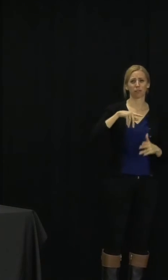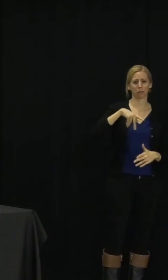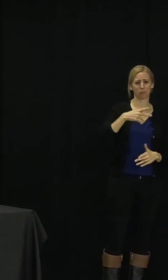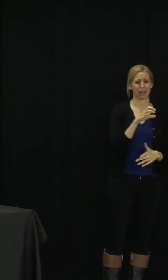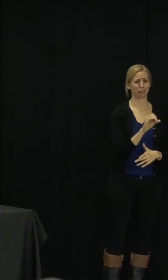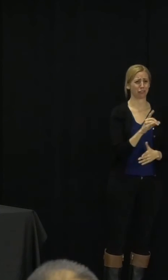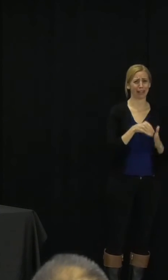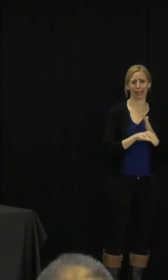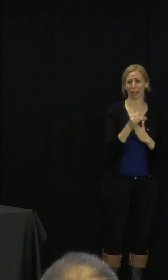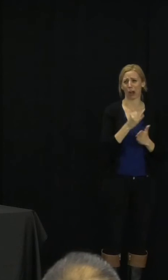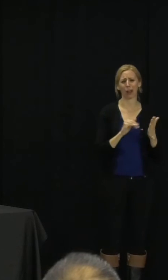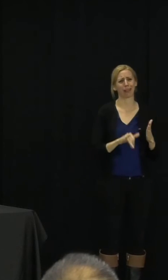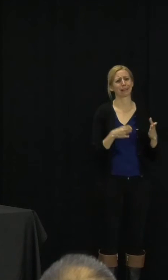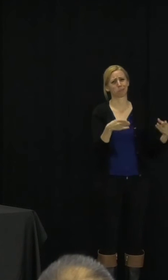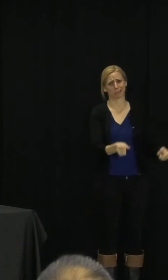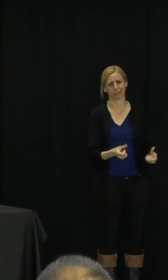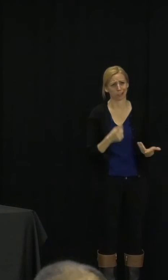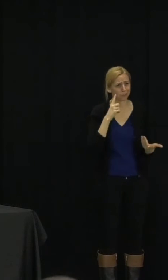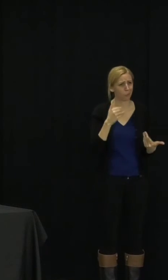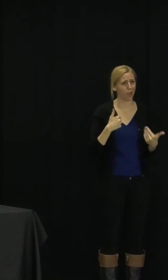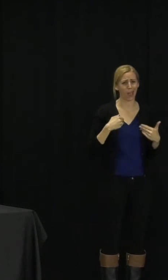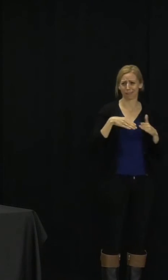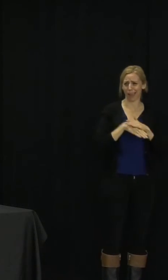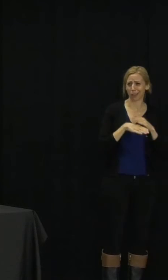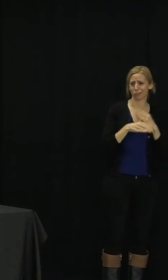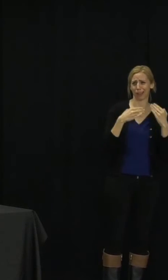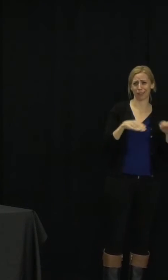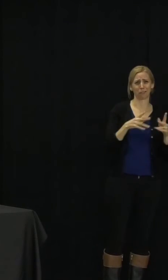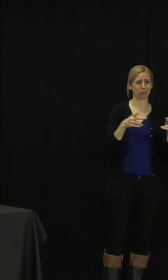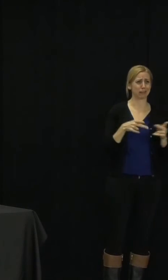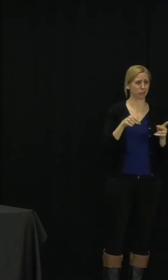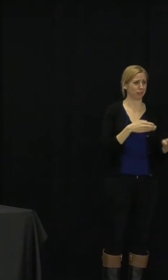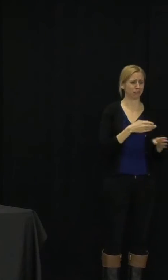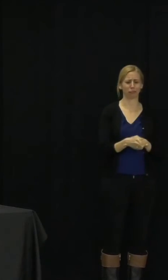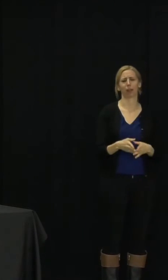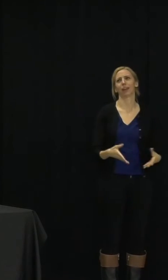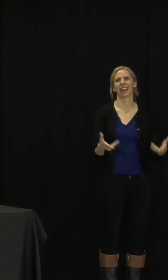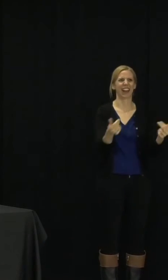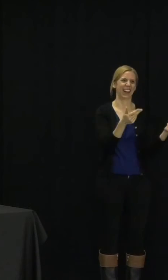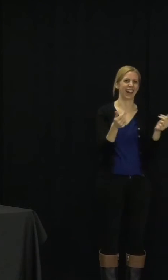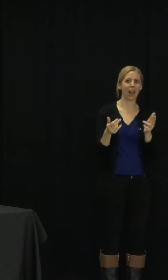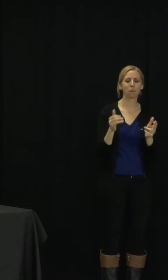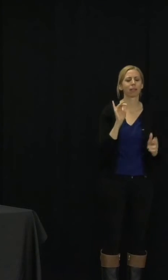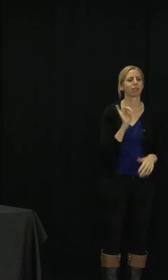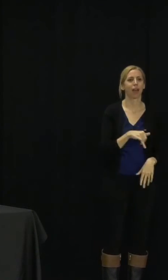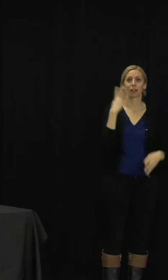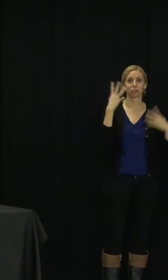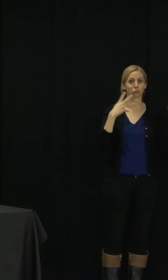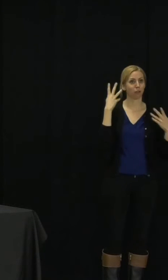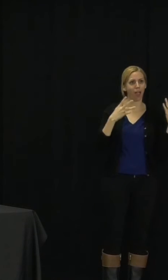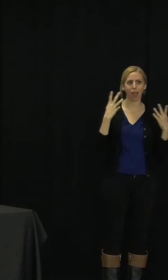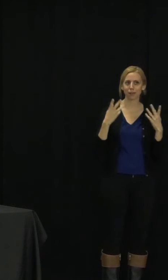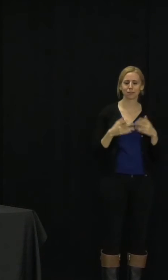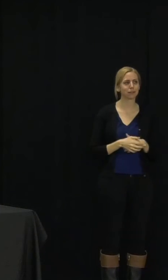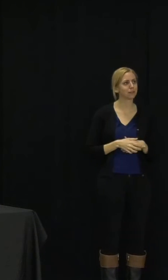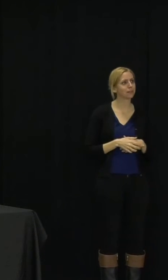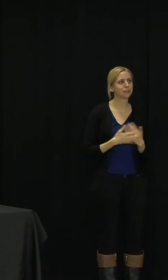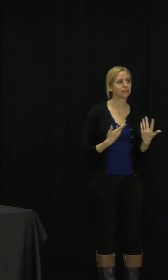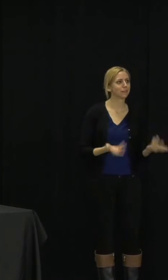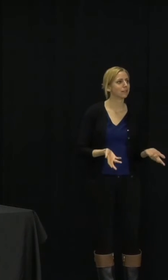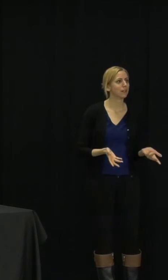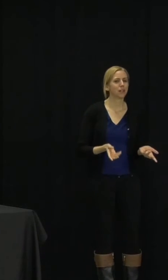Sometimes I know as a grantee, it's been hard to know what impact means to the funder. What are you looking for as